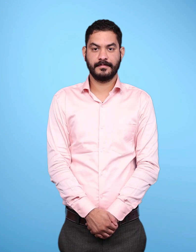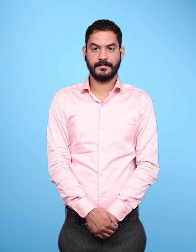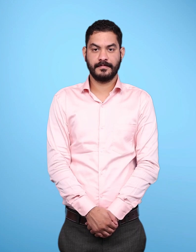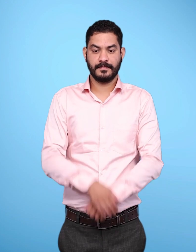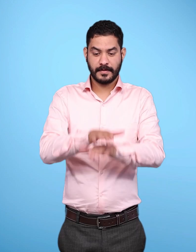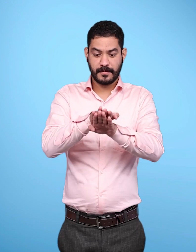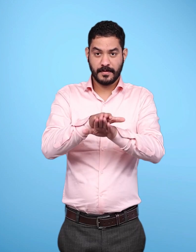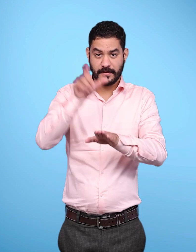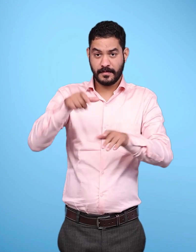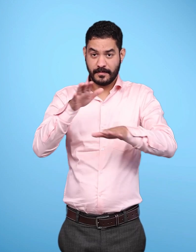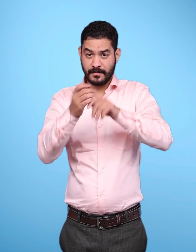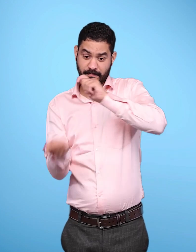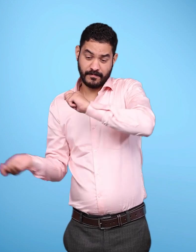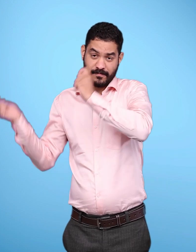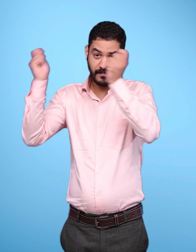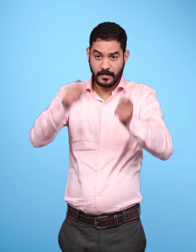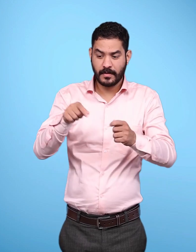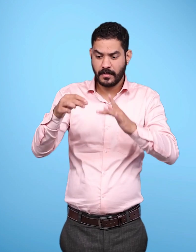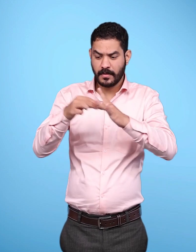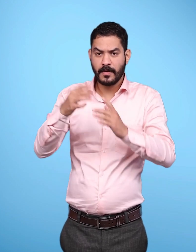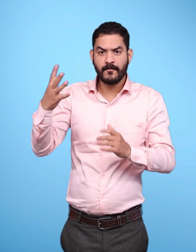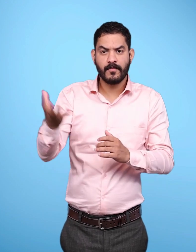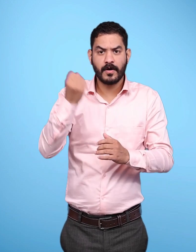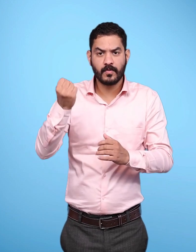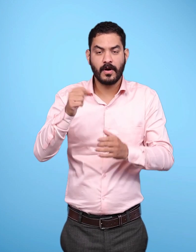A fisherman finds a ring.